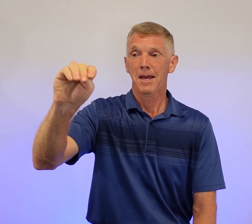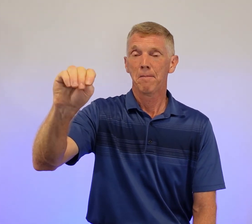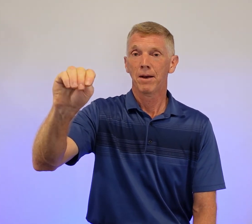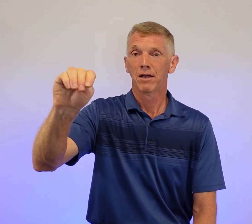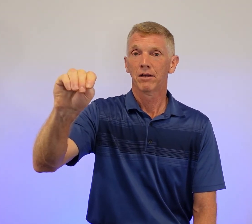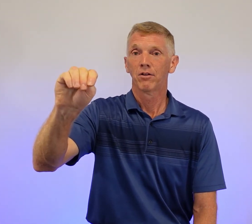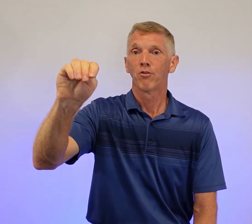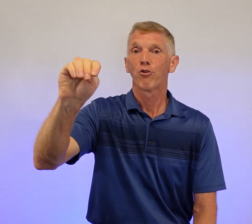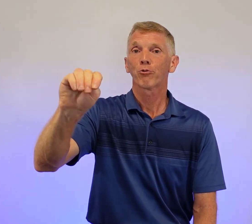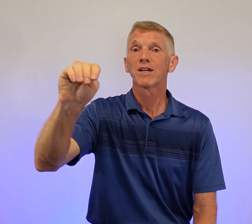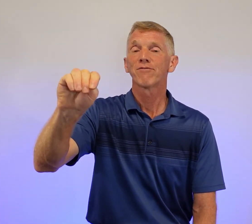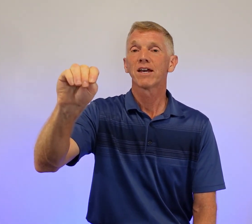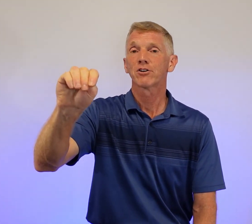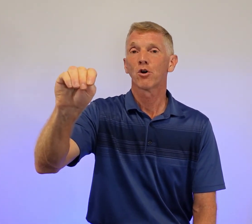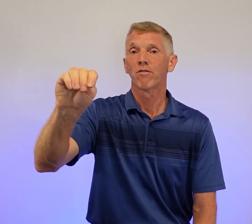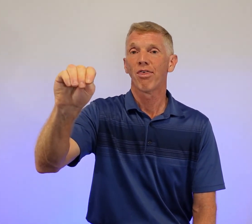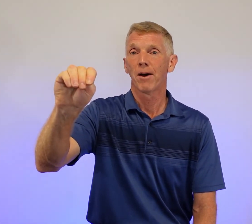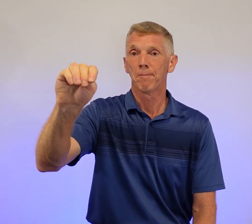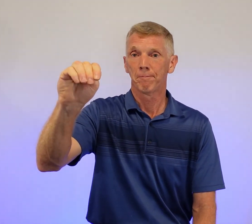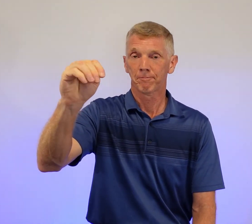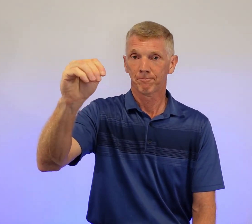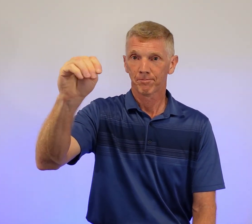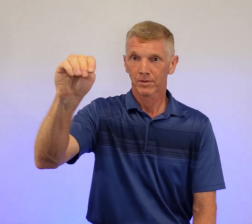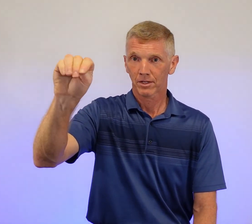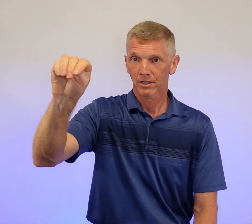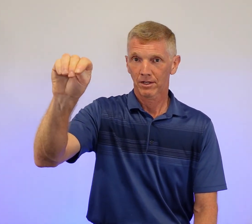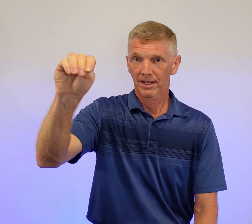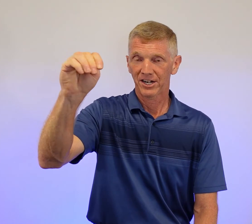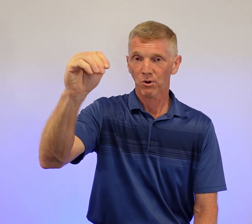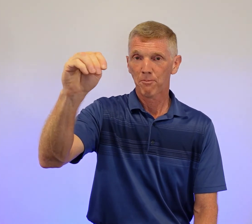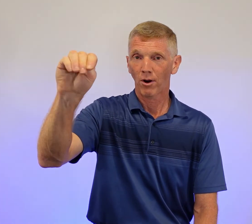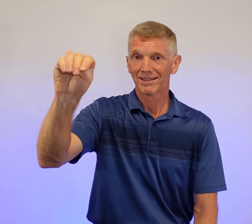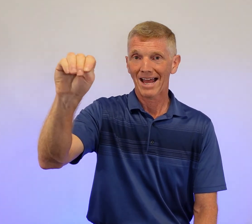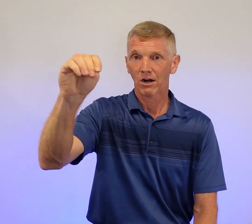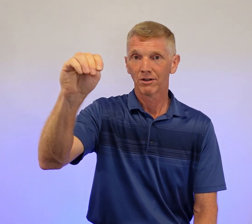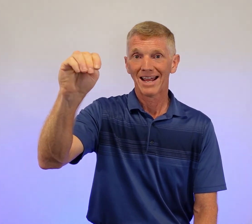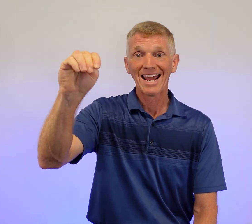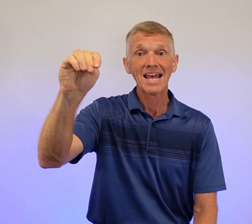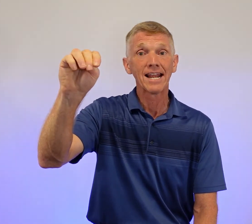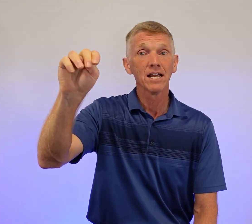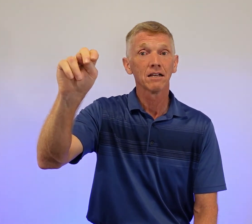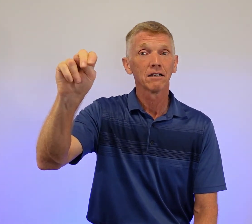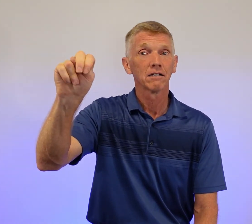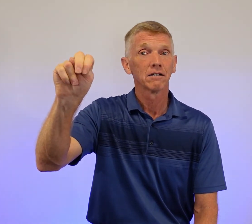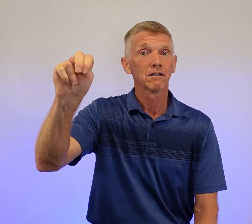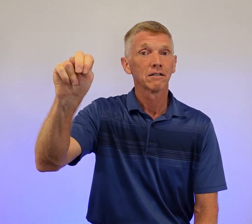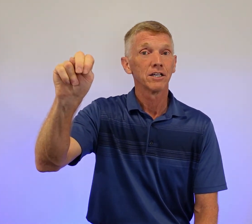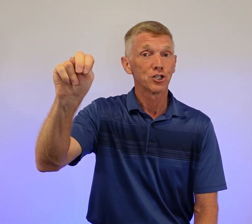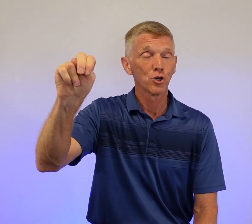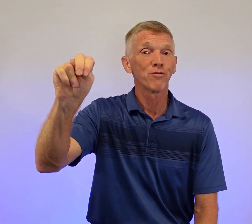M, 3 fingers over the thumb. And here's why I point that out. N is 2